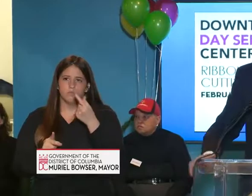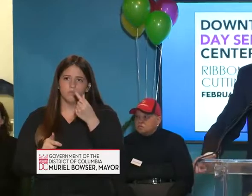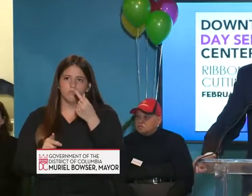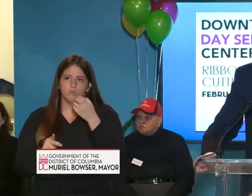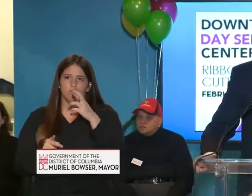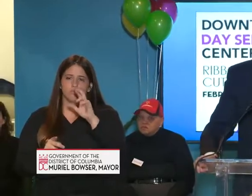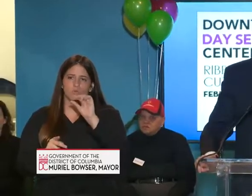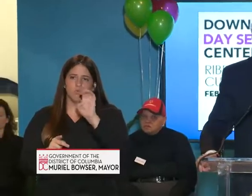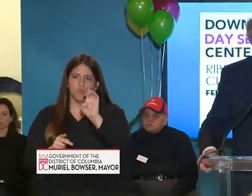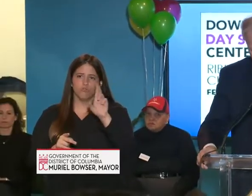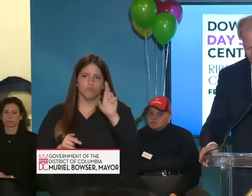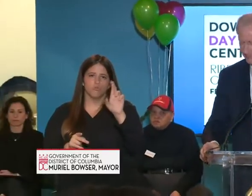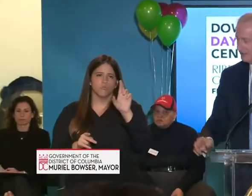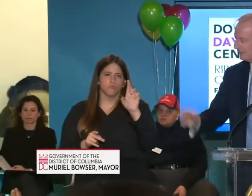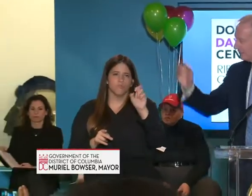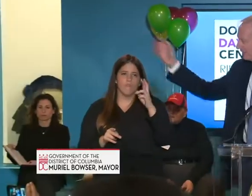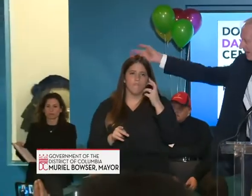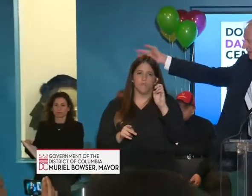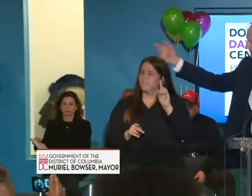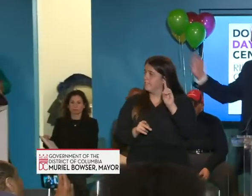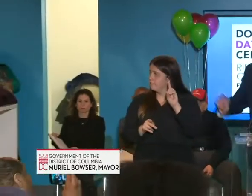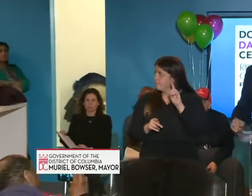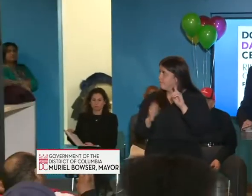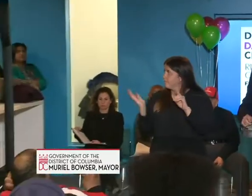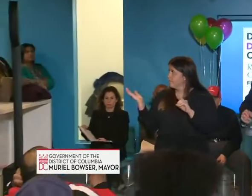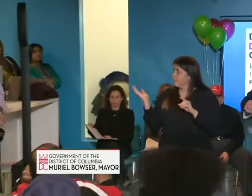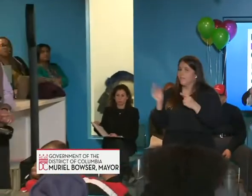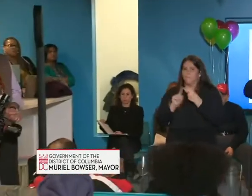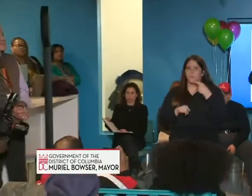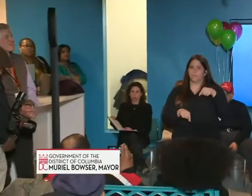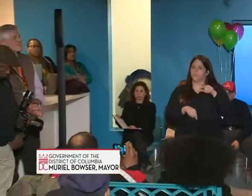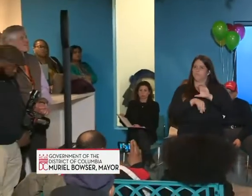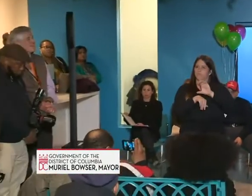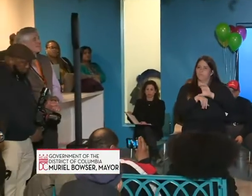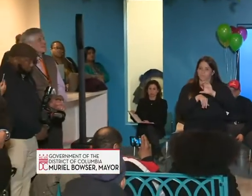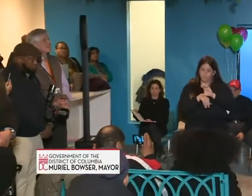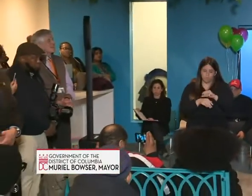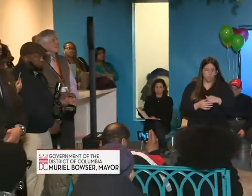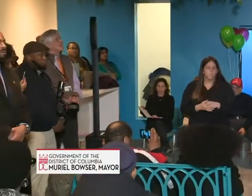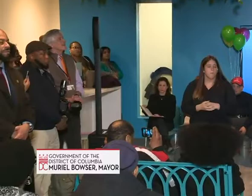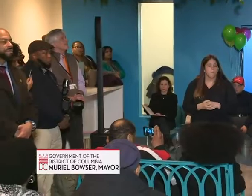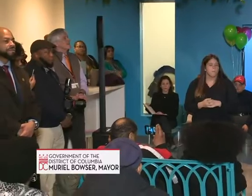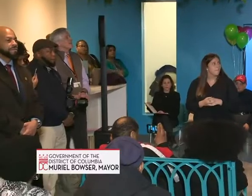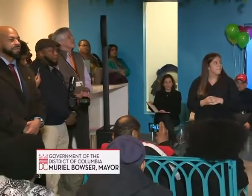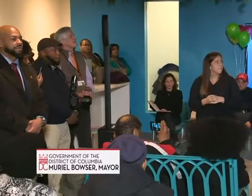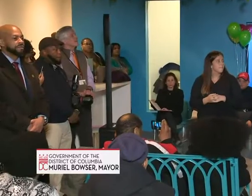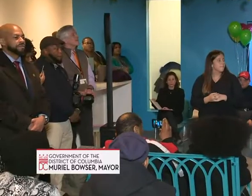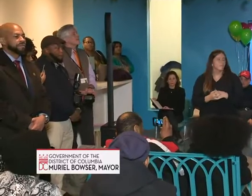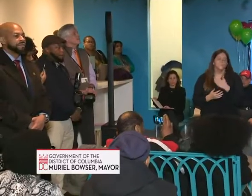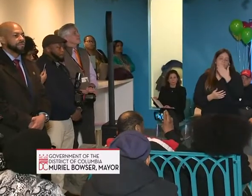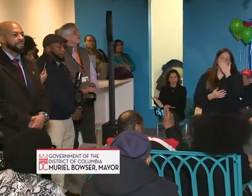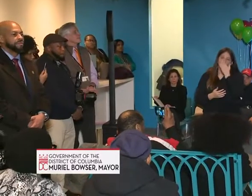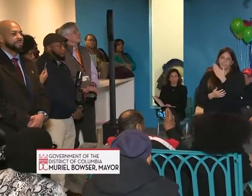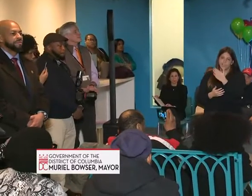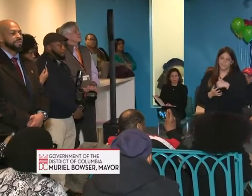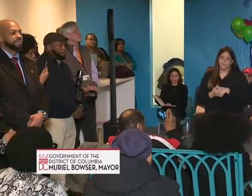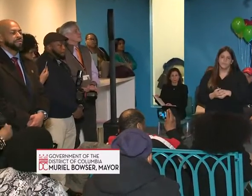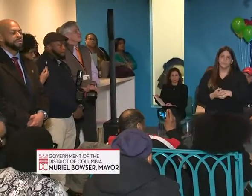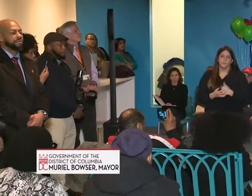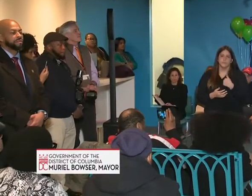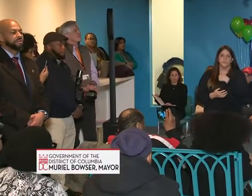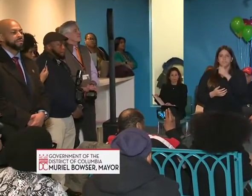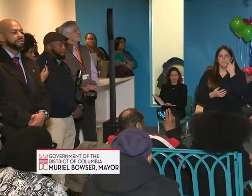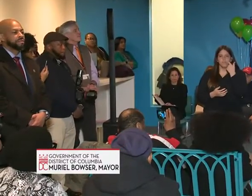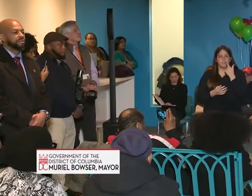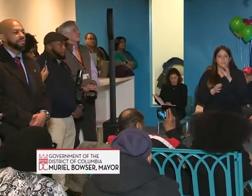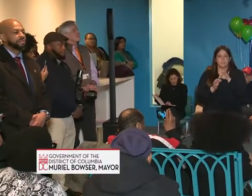to recognize our Reverend here from the Presbyterian Church, Reverend Gensch. Reverend Gensch, thank you. We just had a